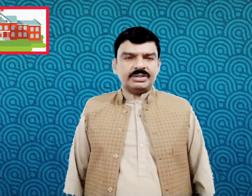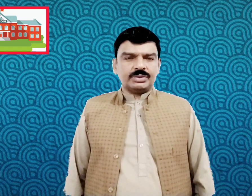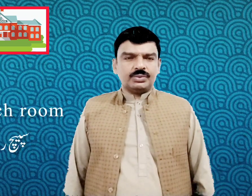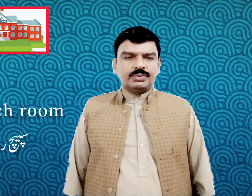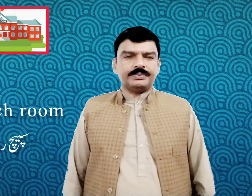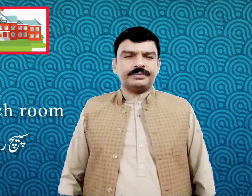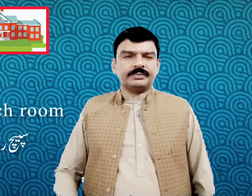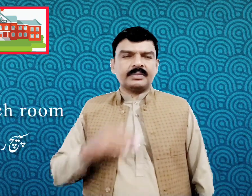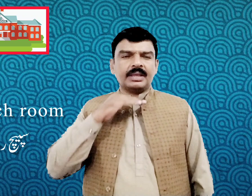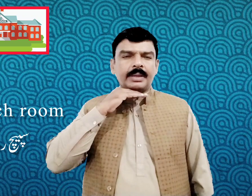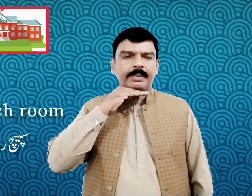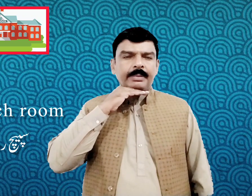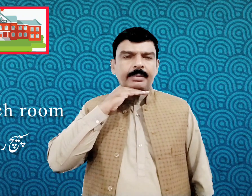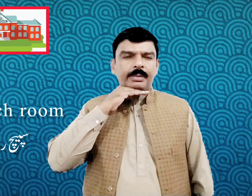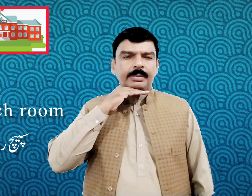speech room,